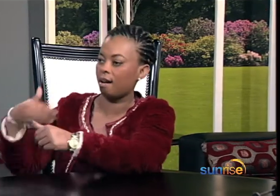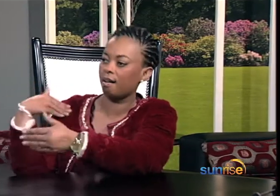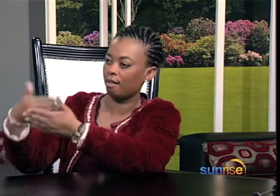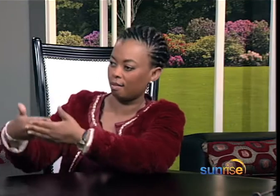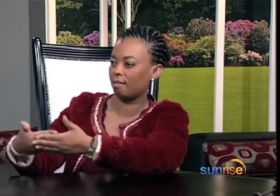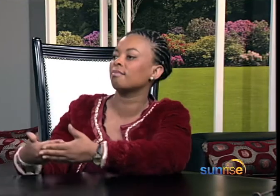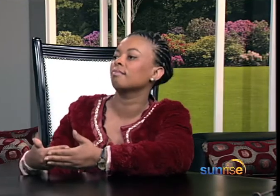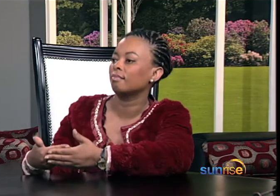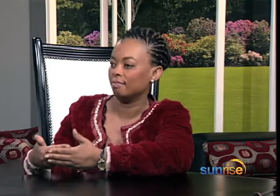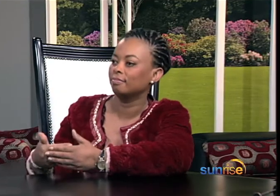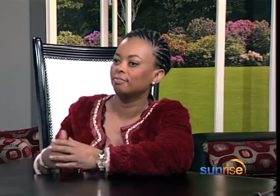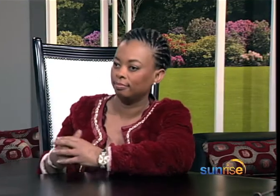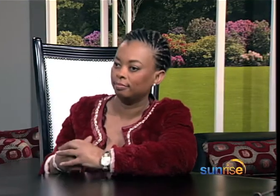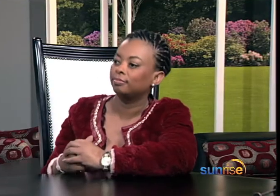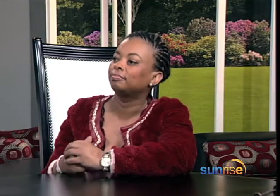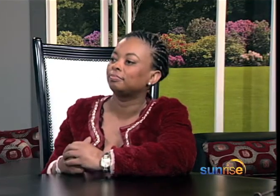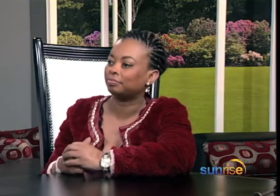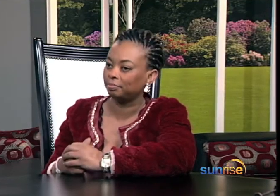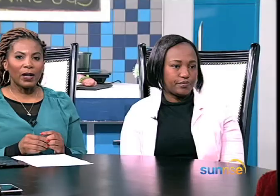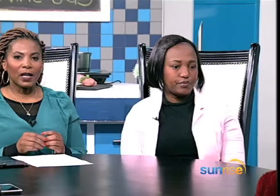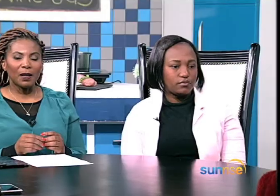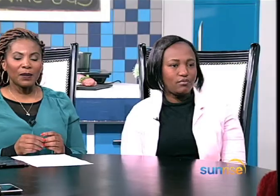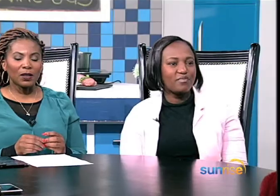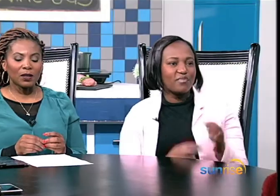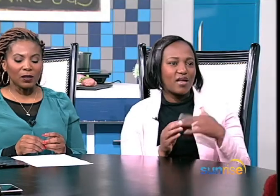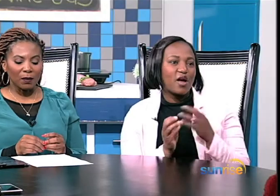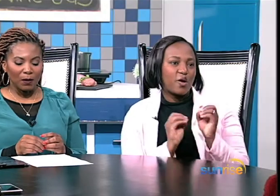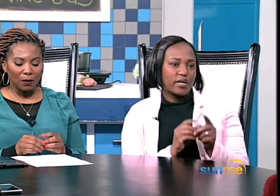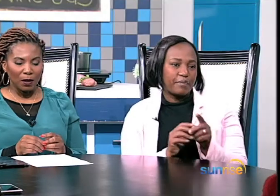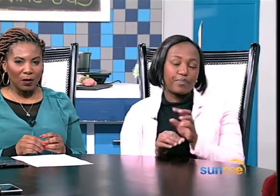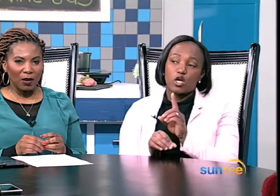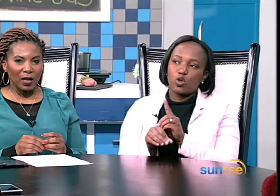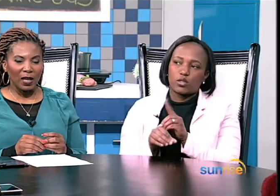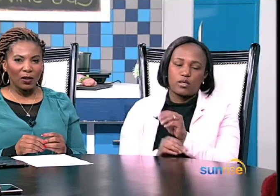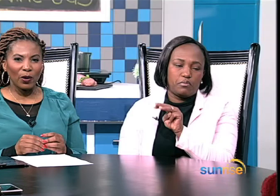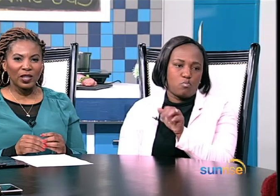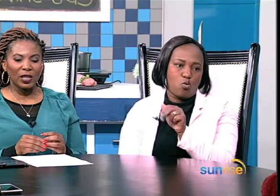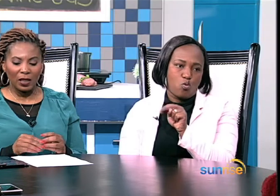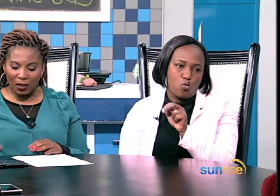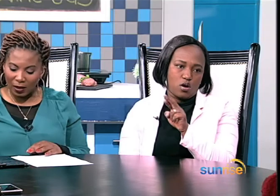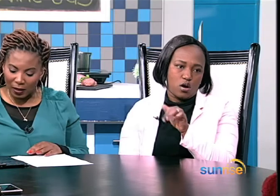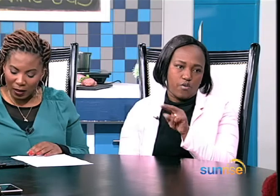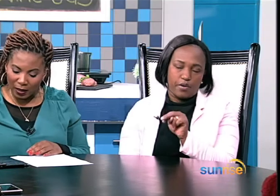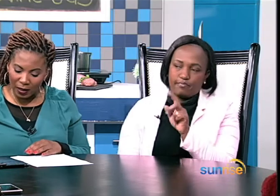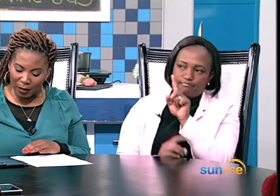role that we've been doing so far. All right, Dr. Monaring, another question is in terms